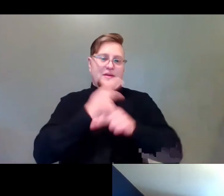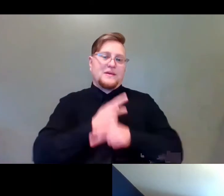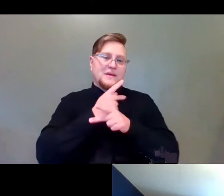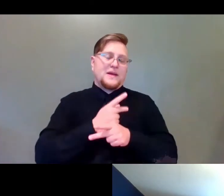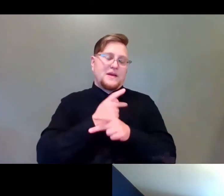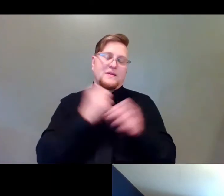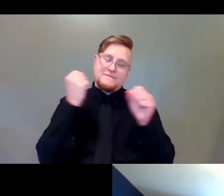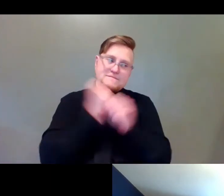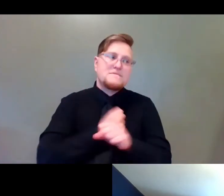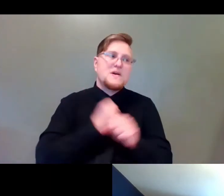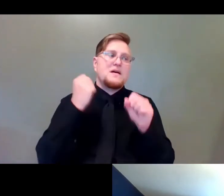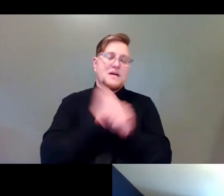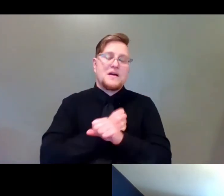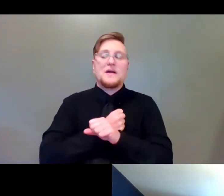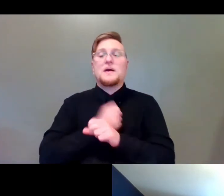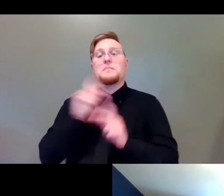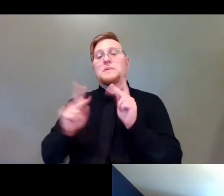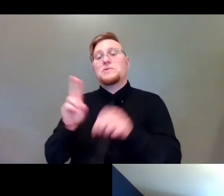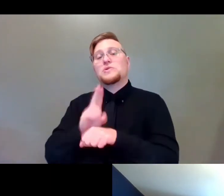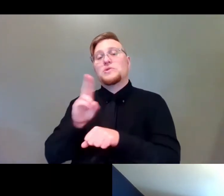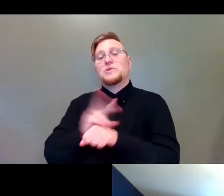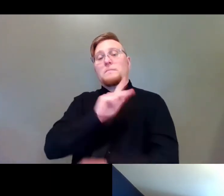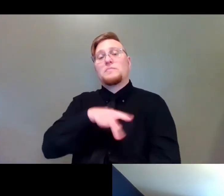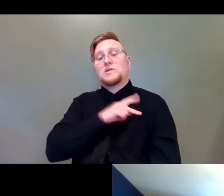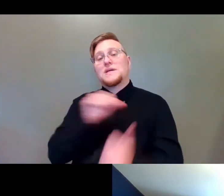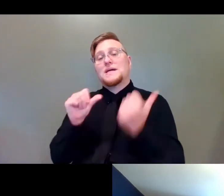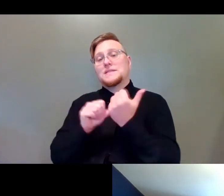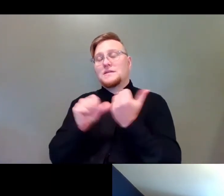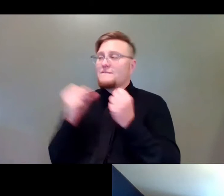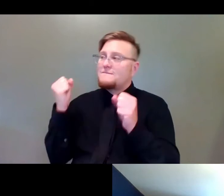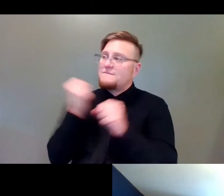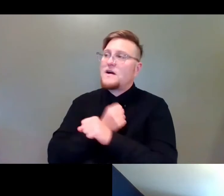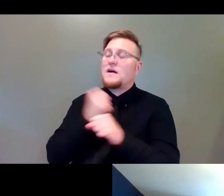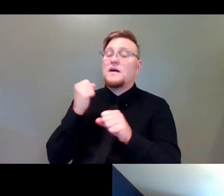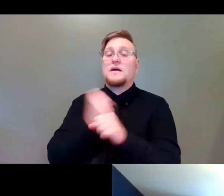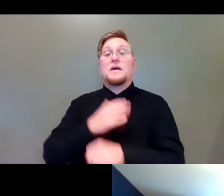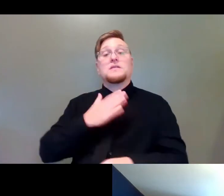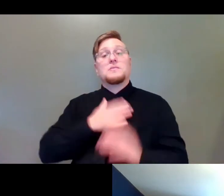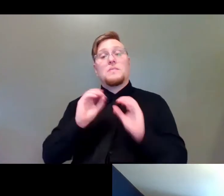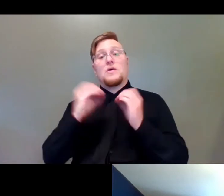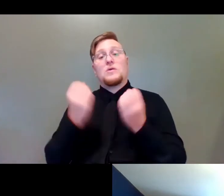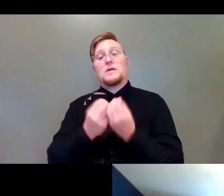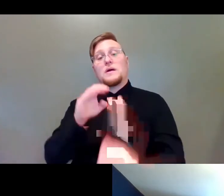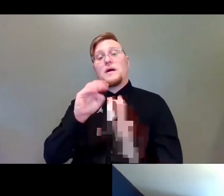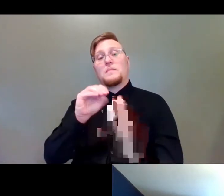personal assistance. As again, my organization, we're working more